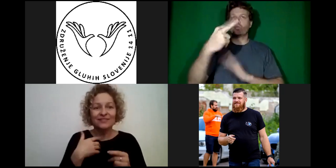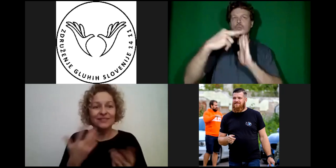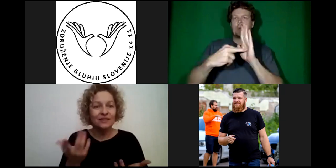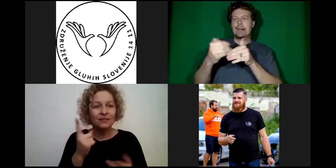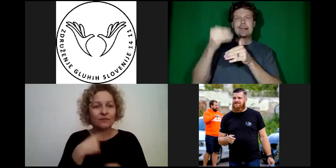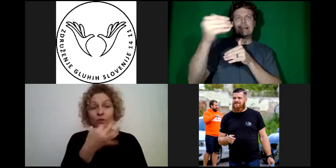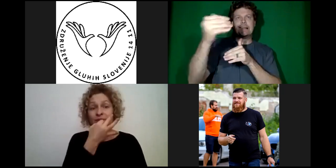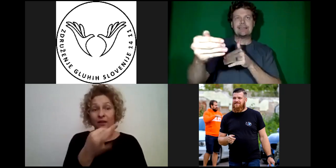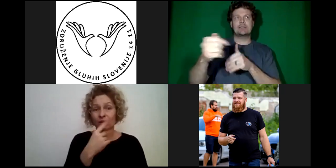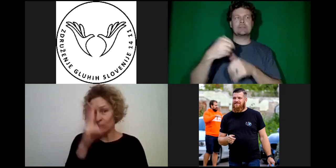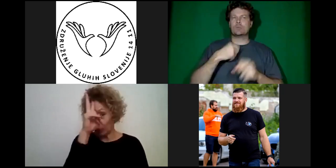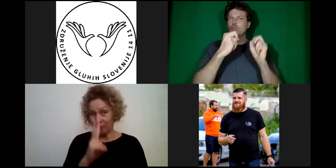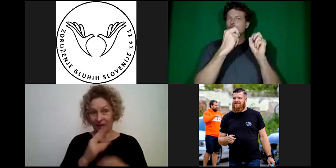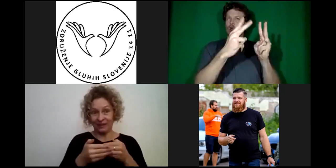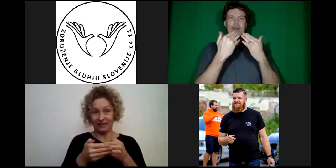best.